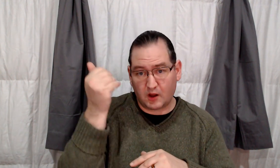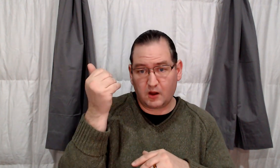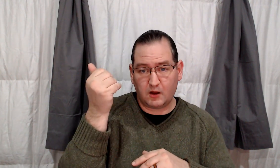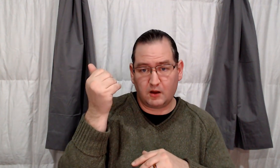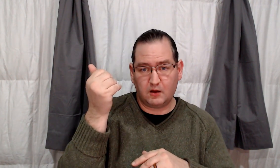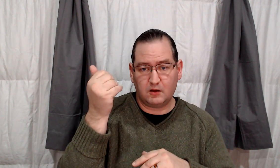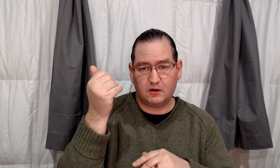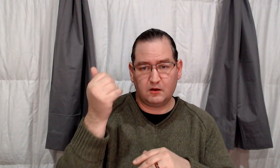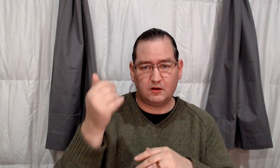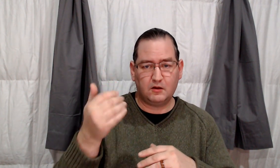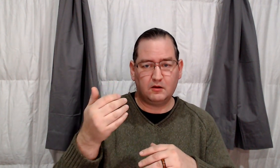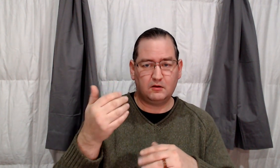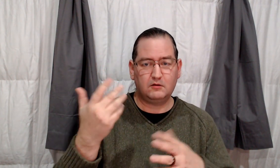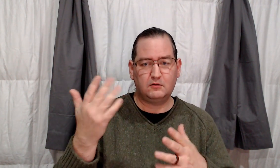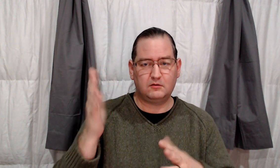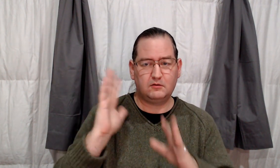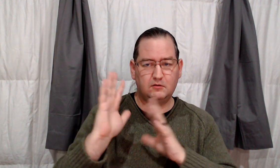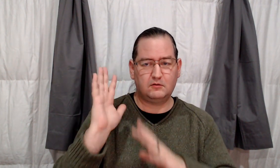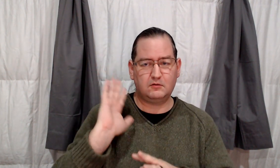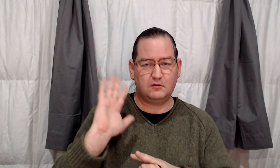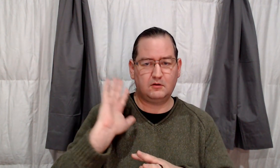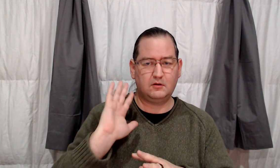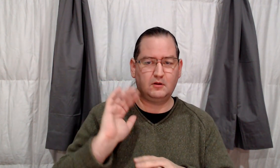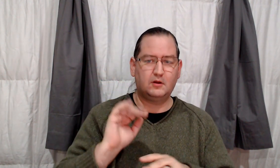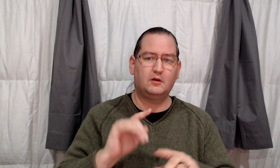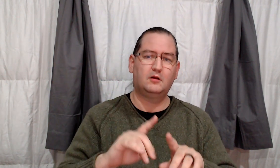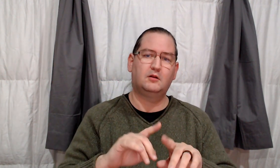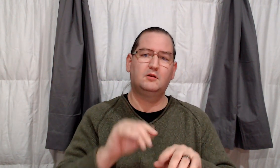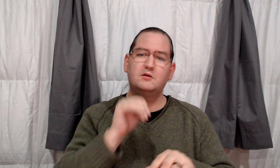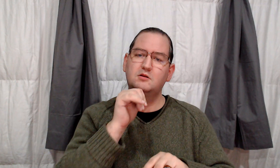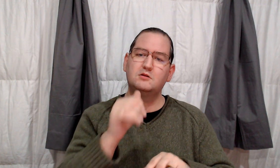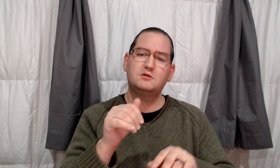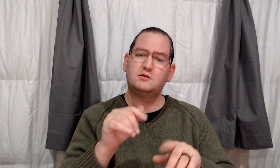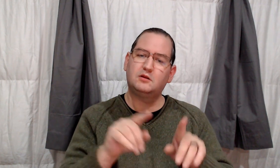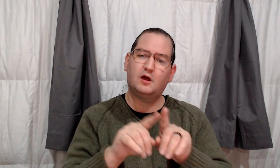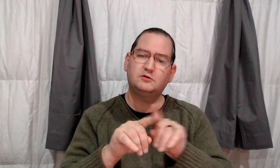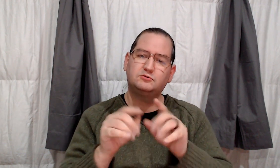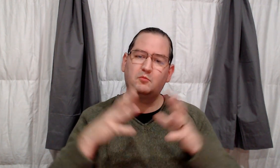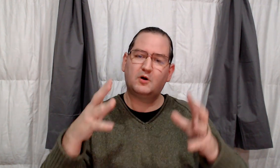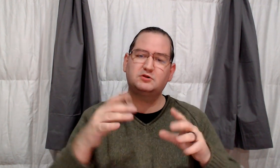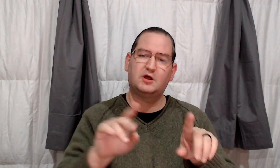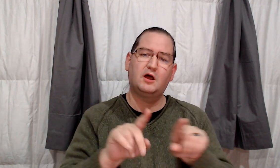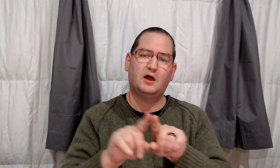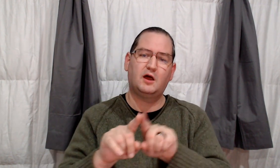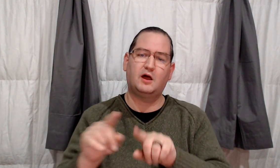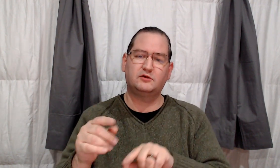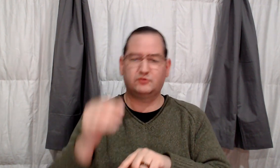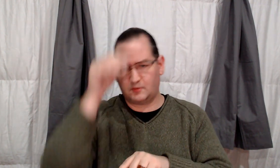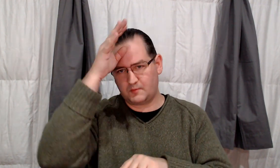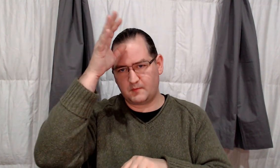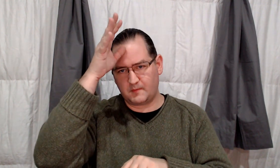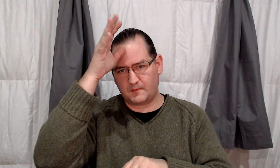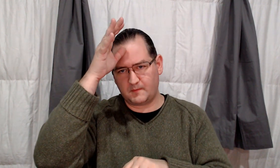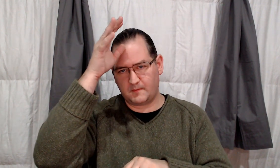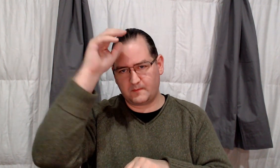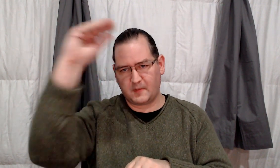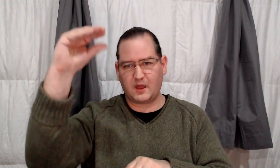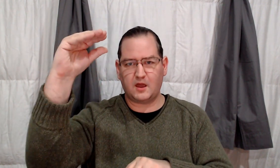I was talking about in the Quit Smoking booklet. He forgot to live his life. He went to work every day, stayed home every